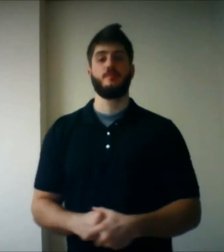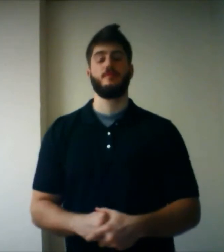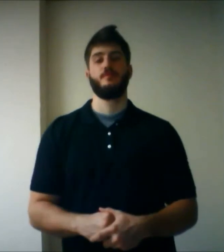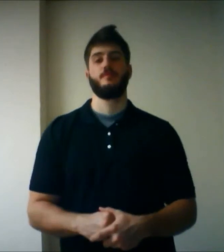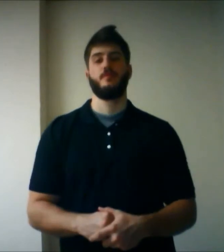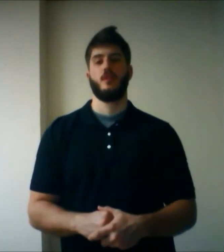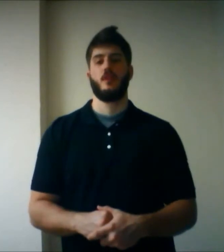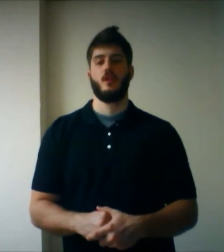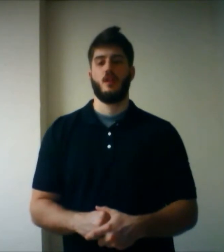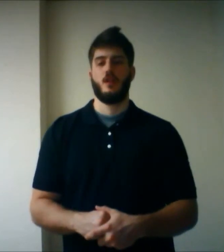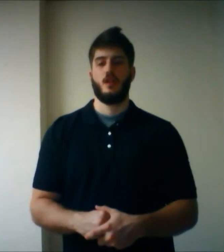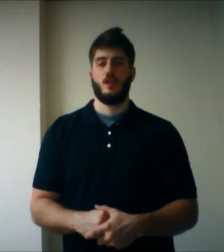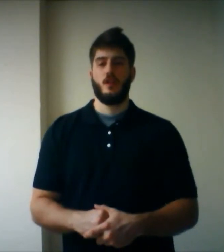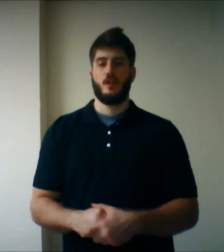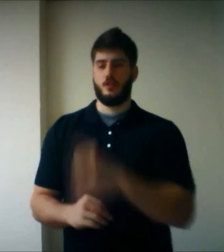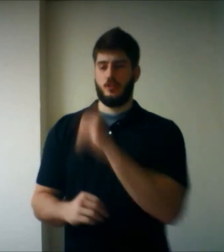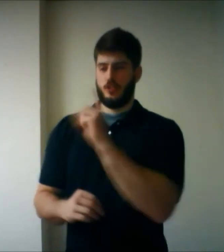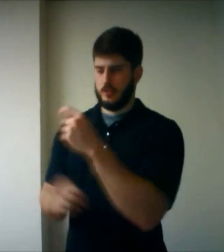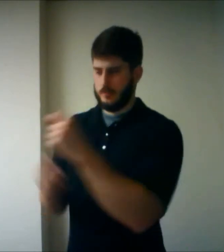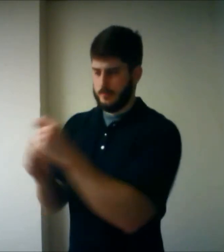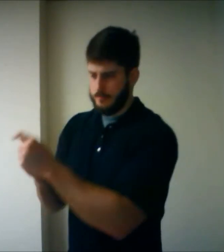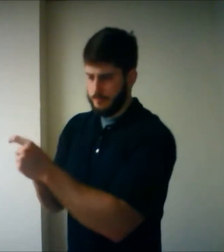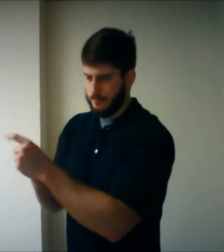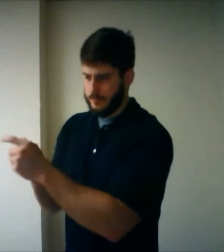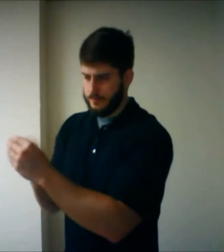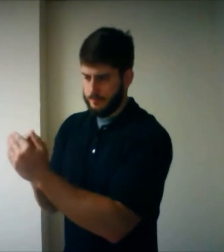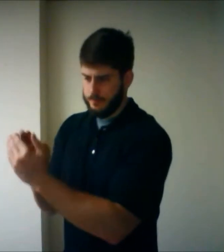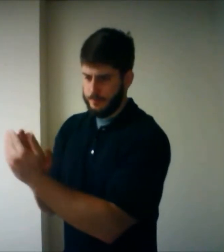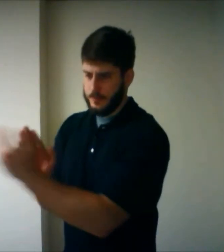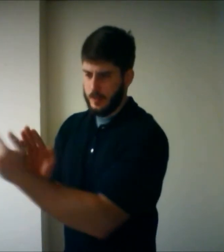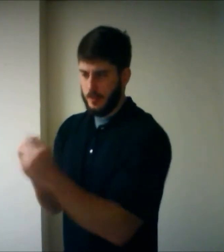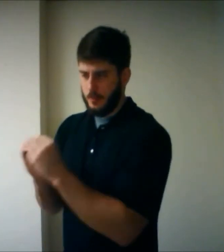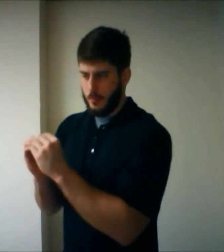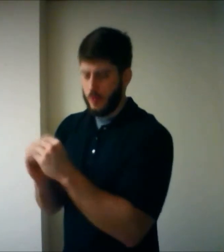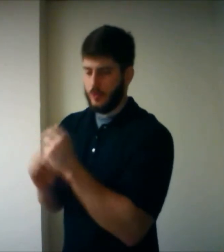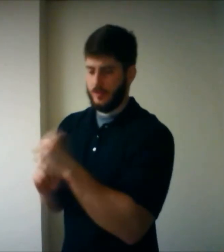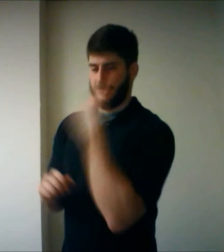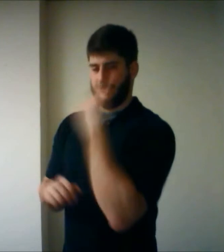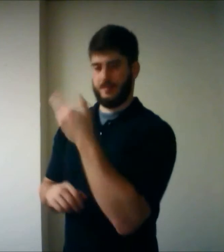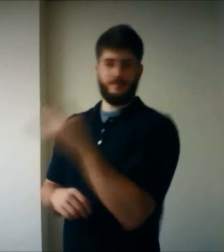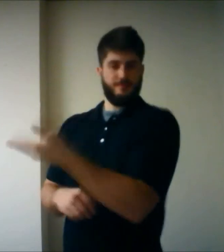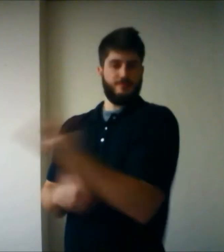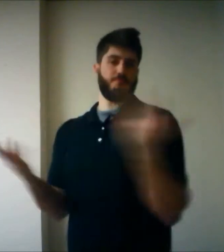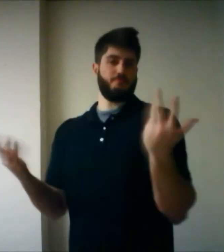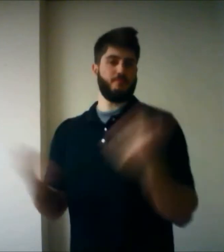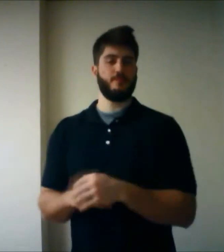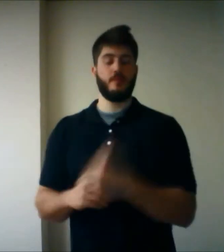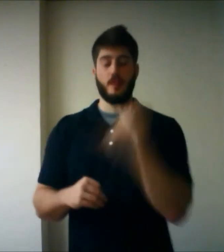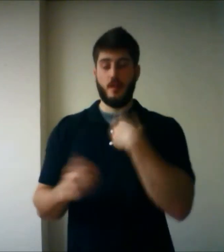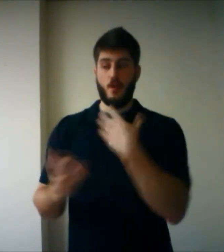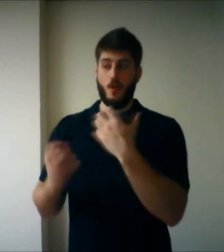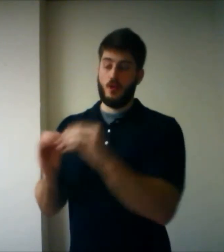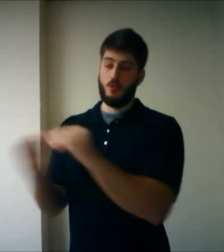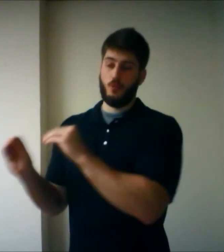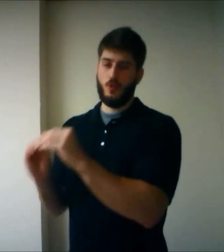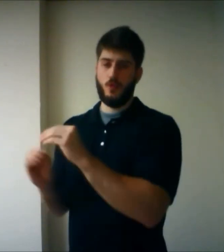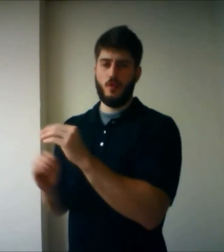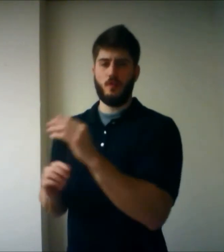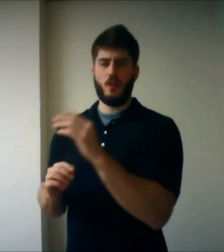And we just stretch that along there, and you can see the wedge there as well. Clearly, if I wanted to move company to make it visible, I could